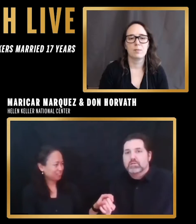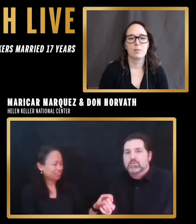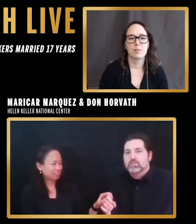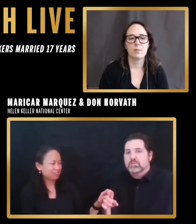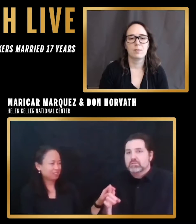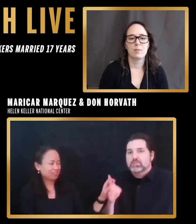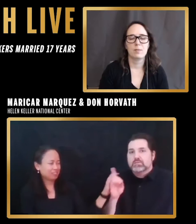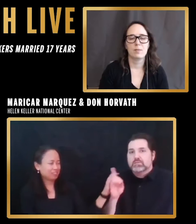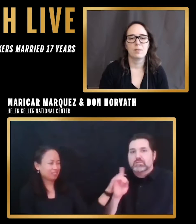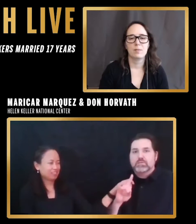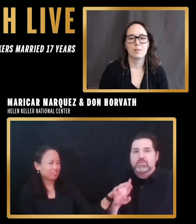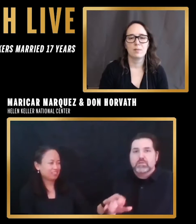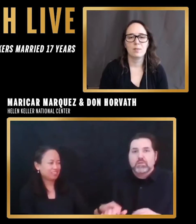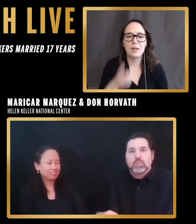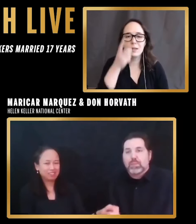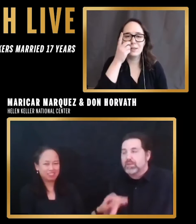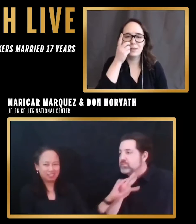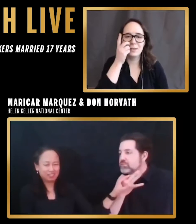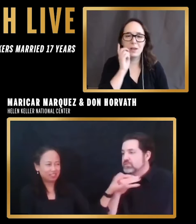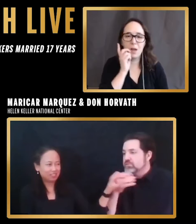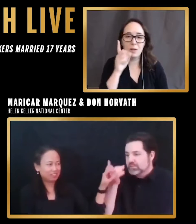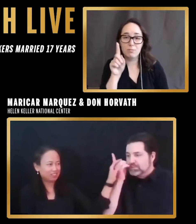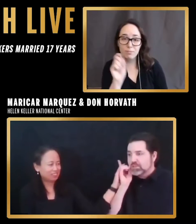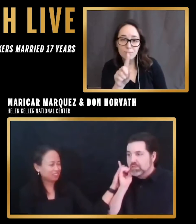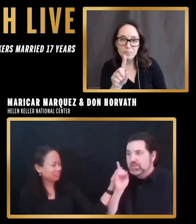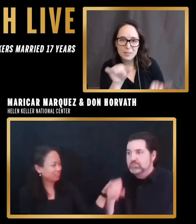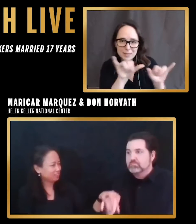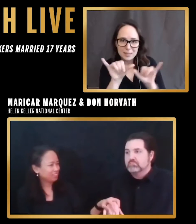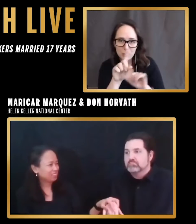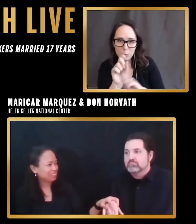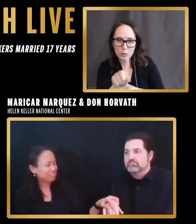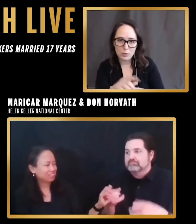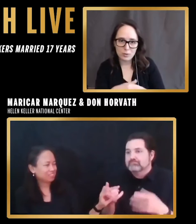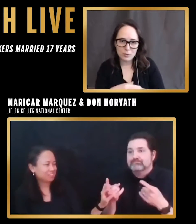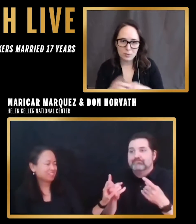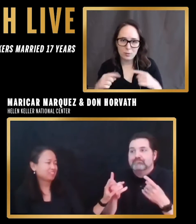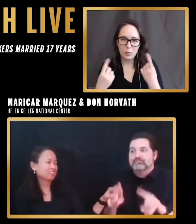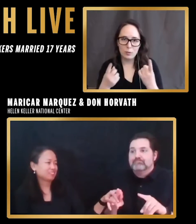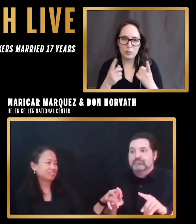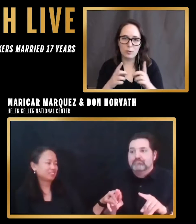And Don, I'm curious from your side, that question for you.